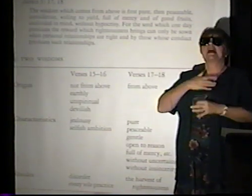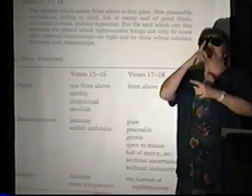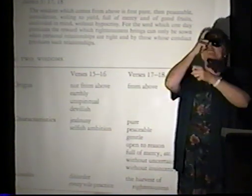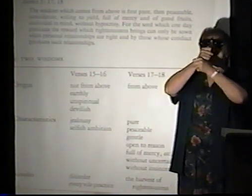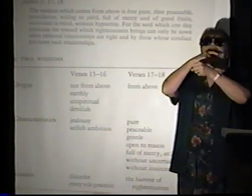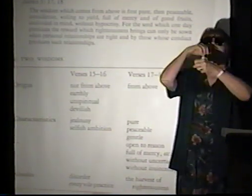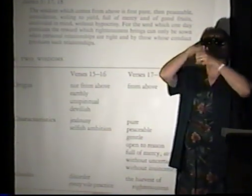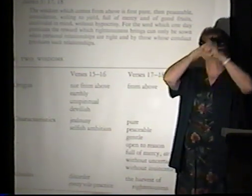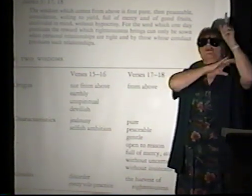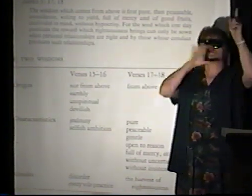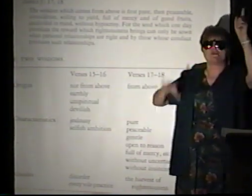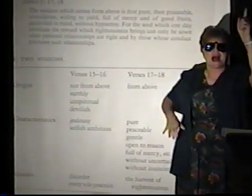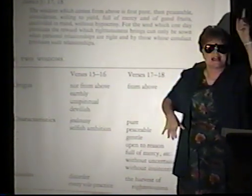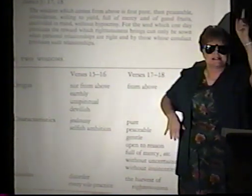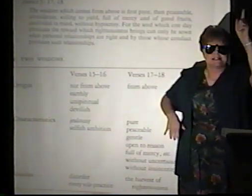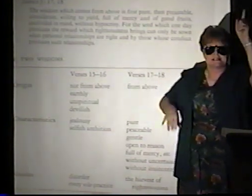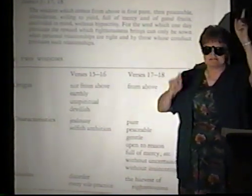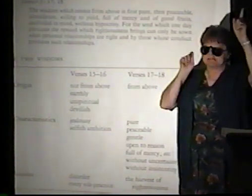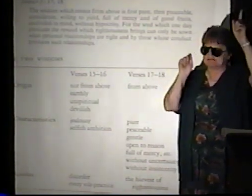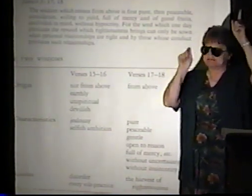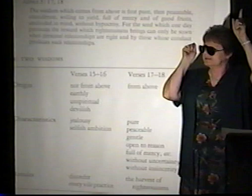My baby didn't cry.